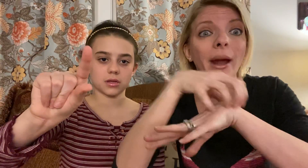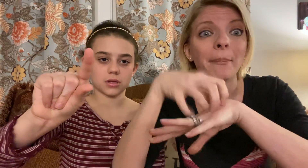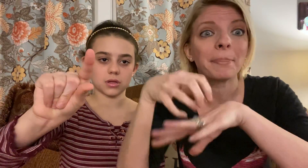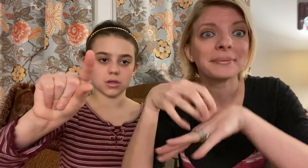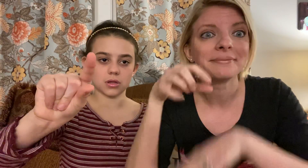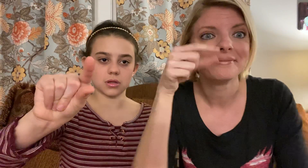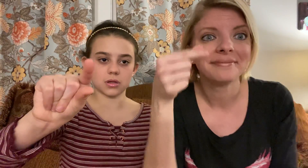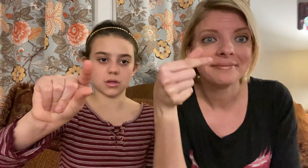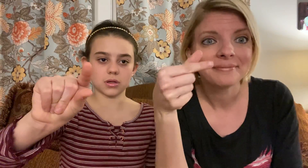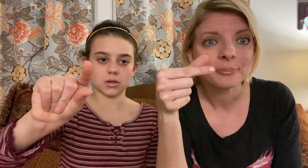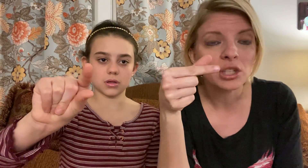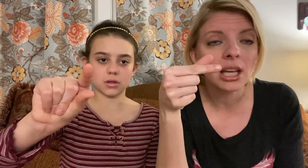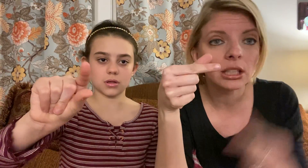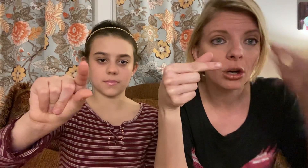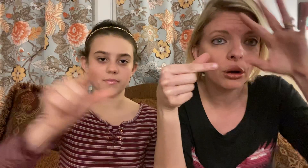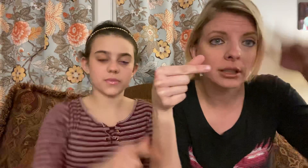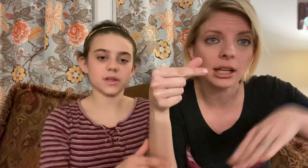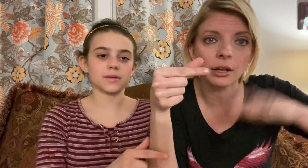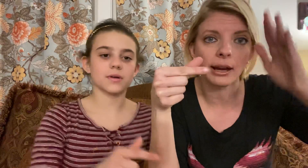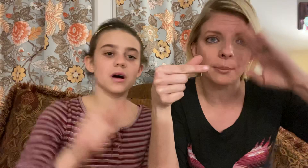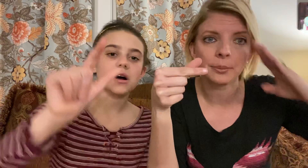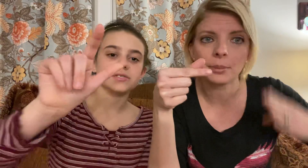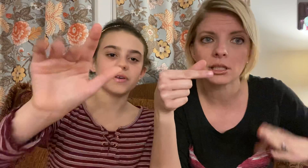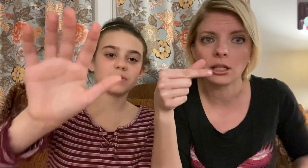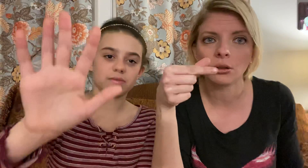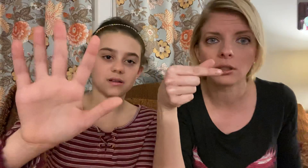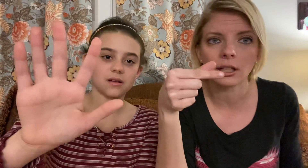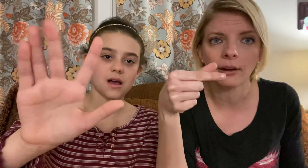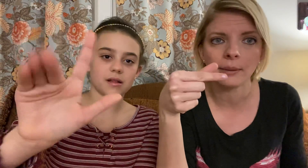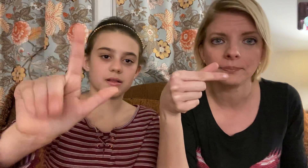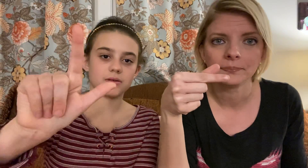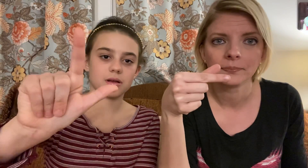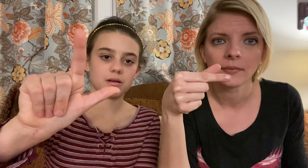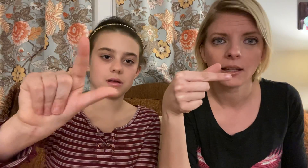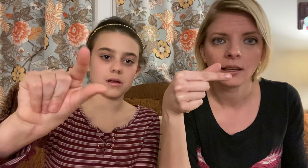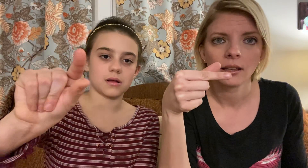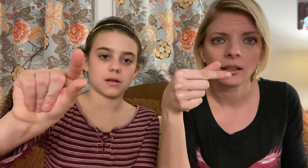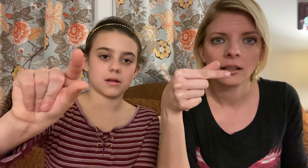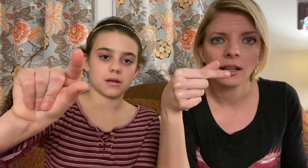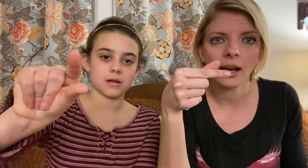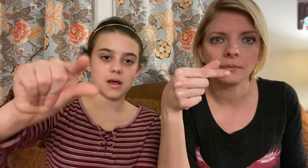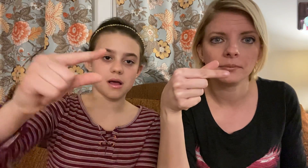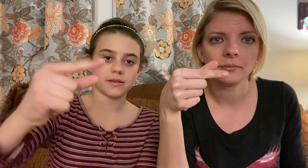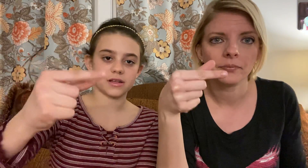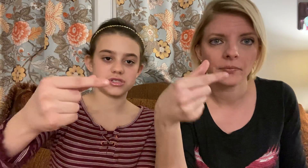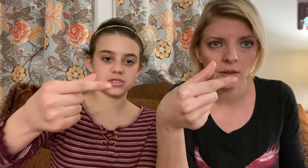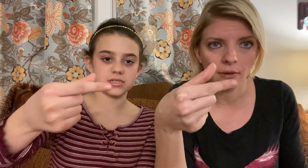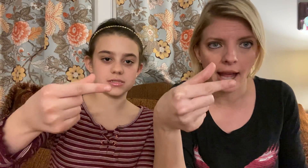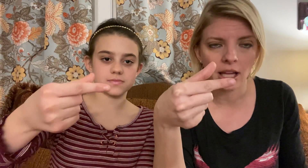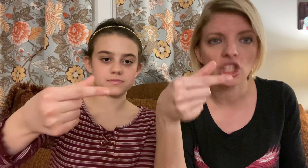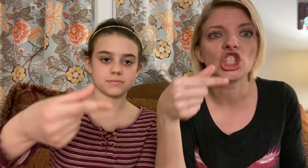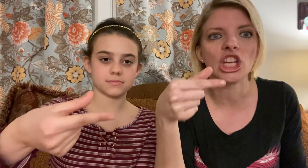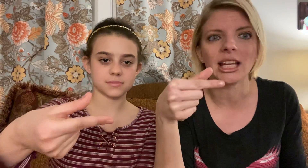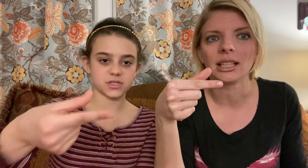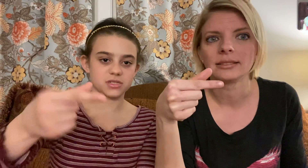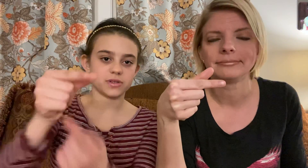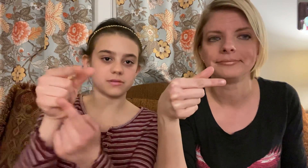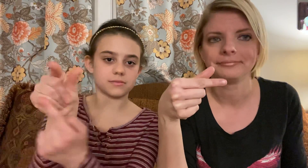grape. Pretend you're holding a grape. Pretend you're holding a grape. Yeah. Right. G.